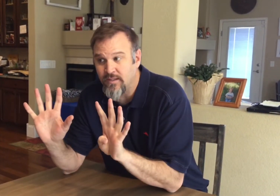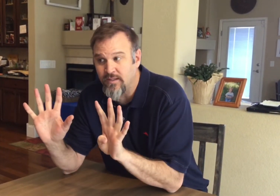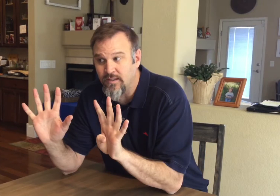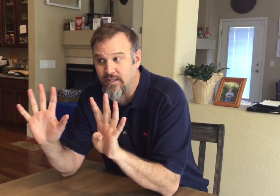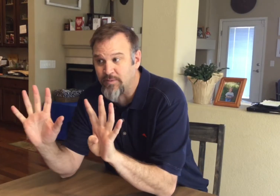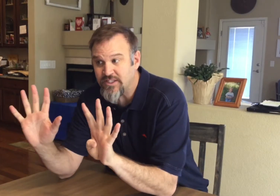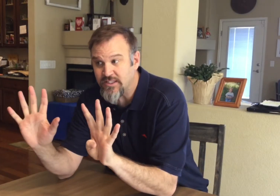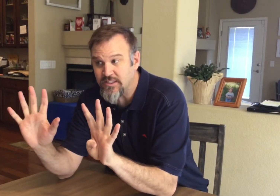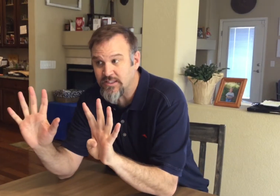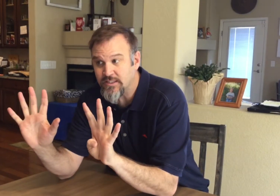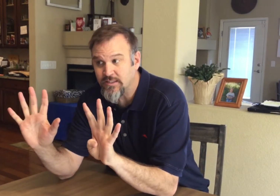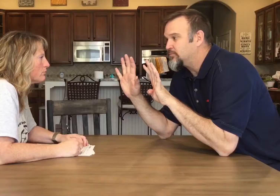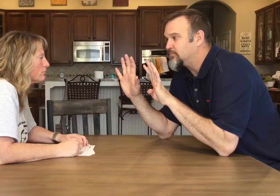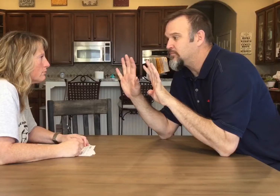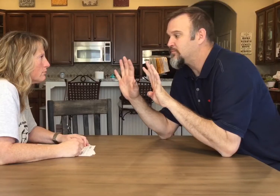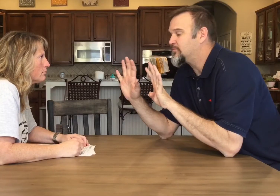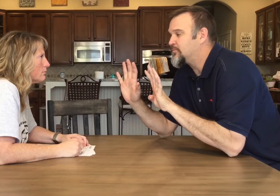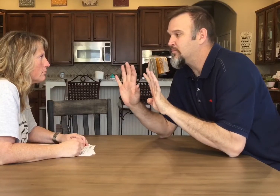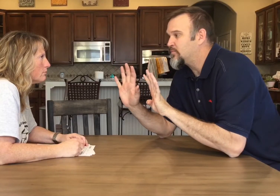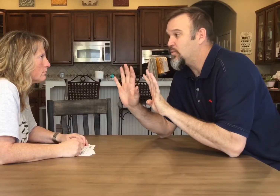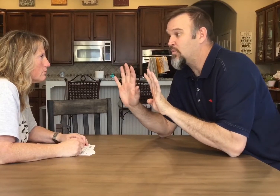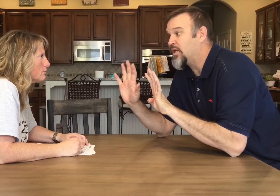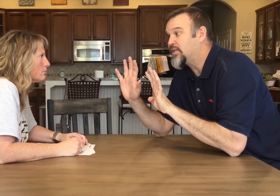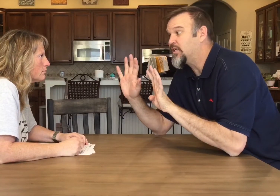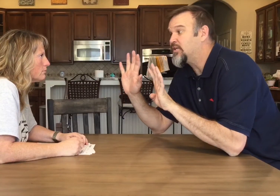What is it? No.